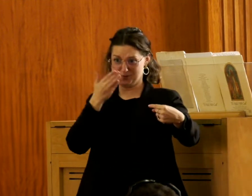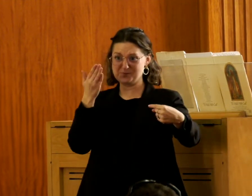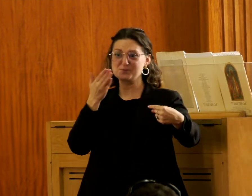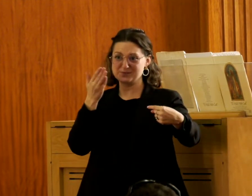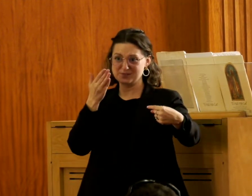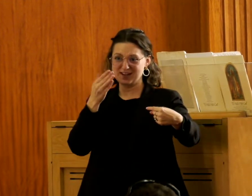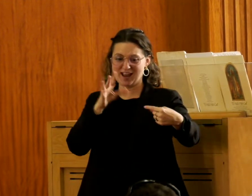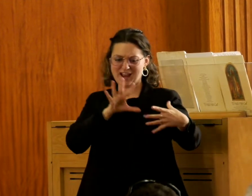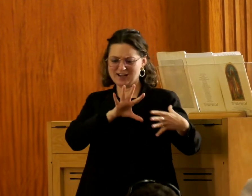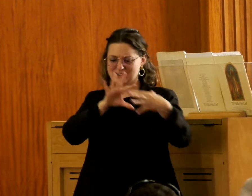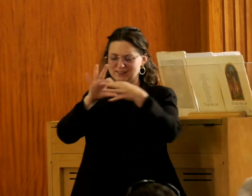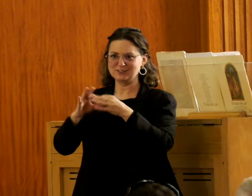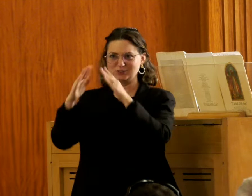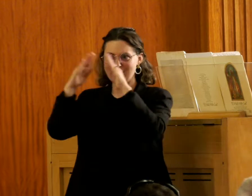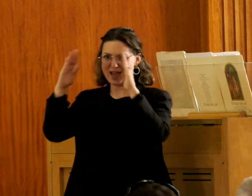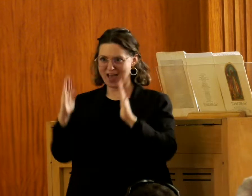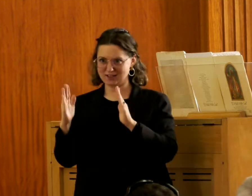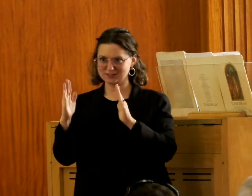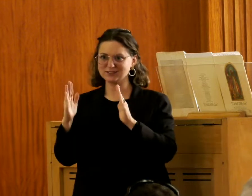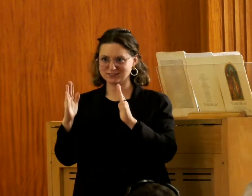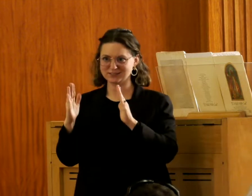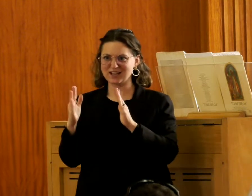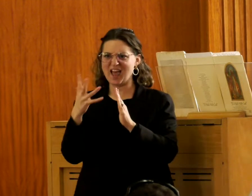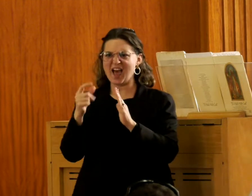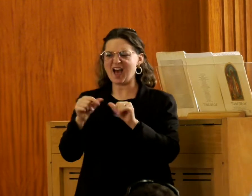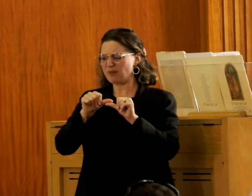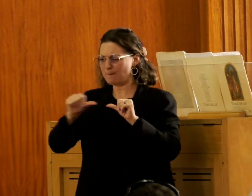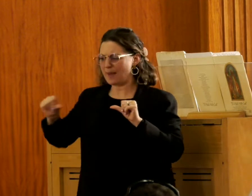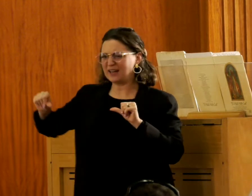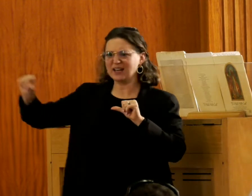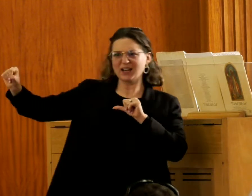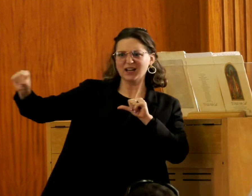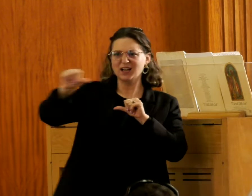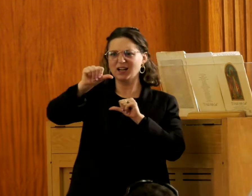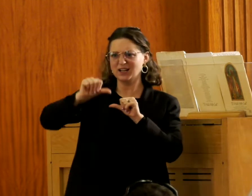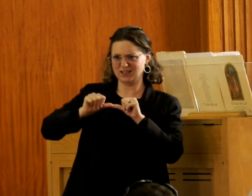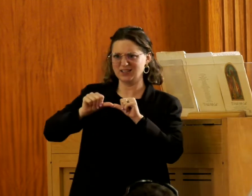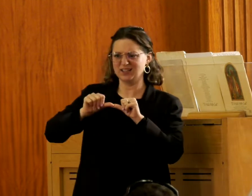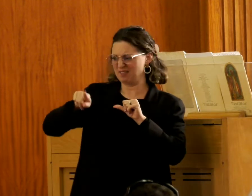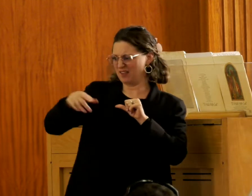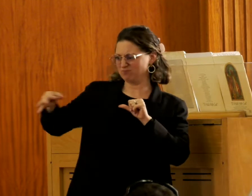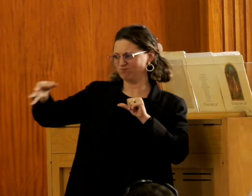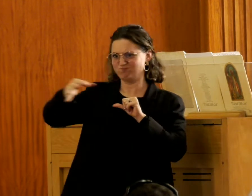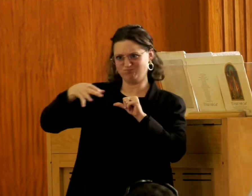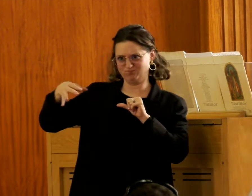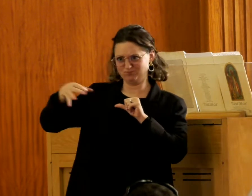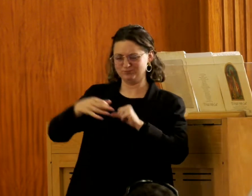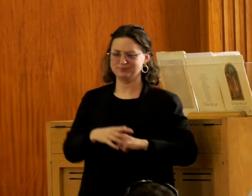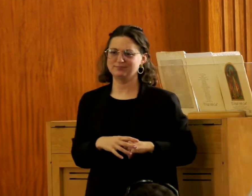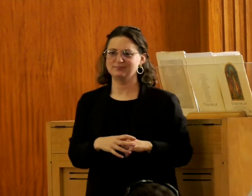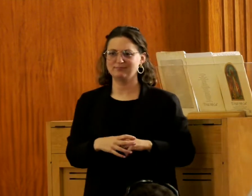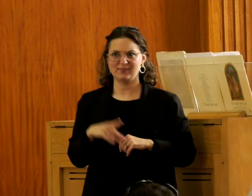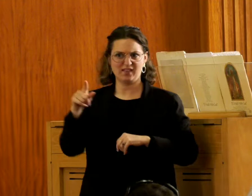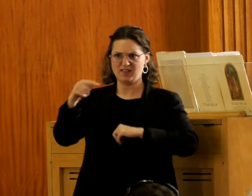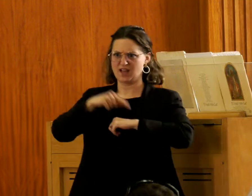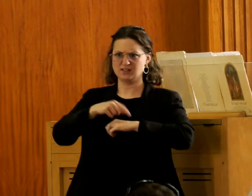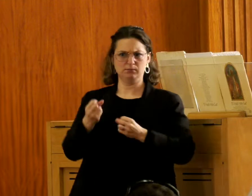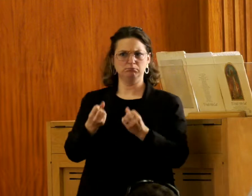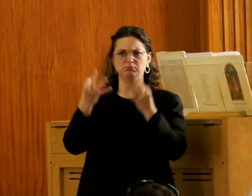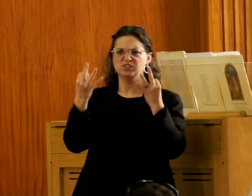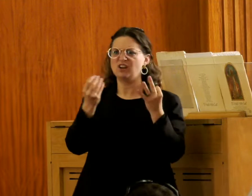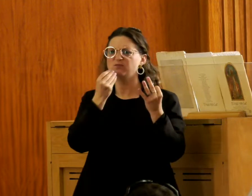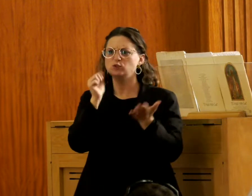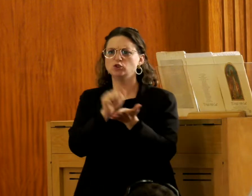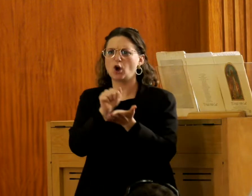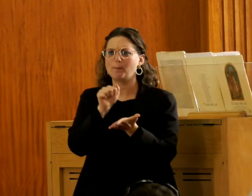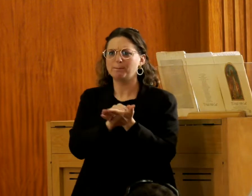was attached to a dwelling, and there was a sizable paddock alongside. In those days, there was no tuck shop at